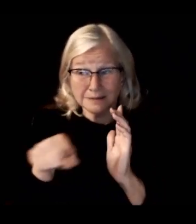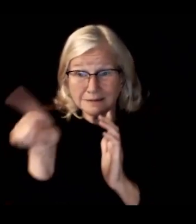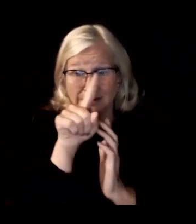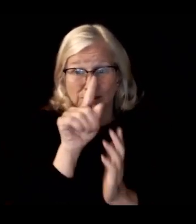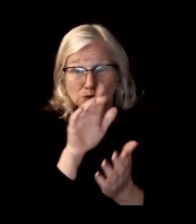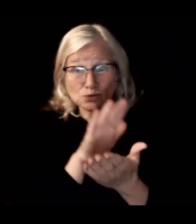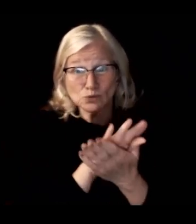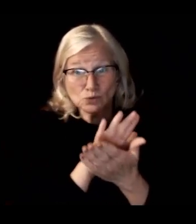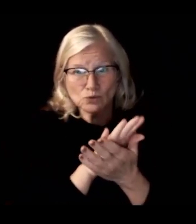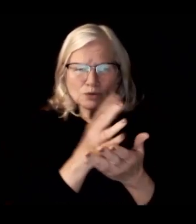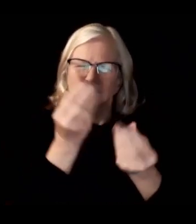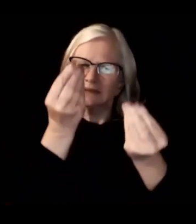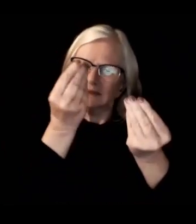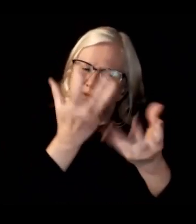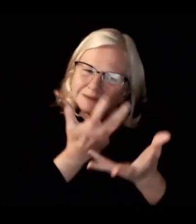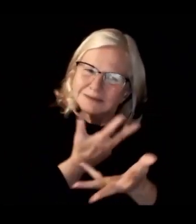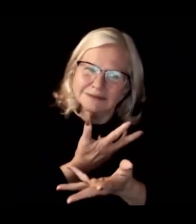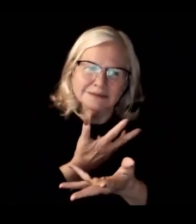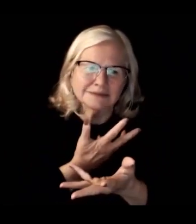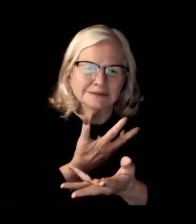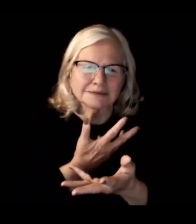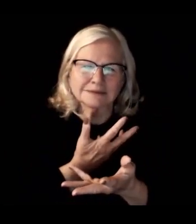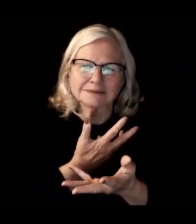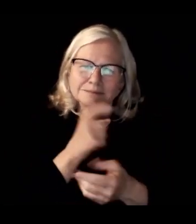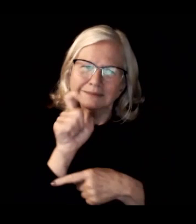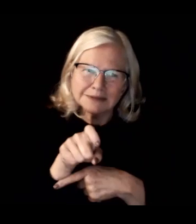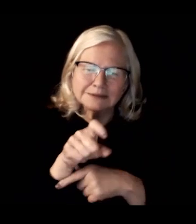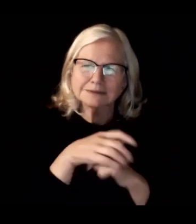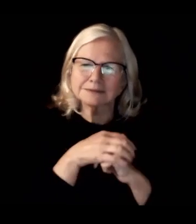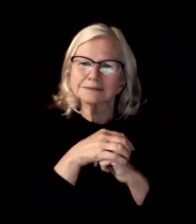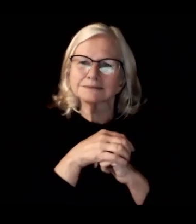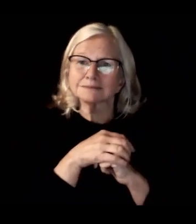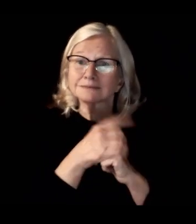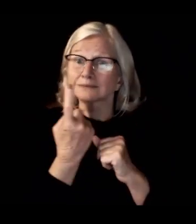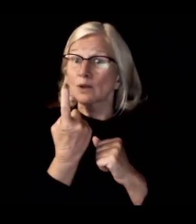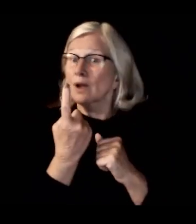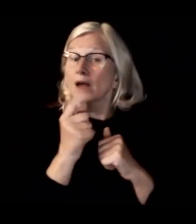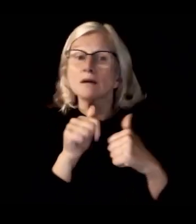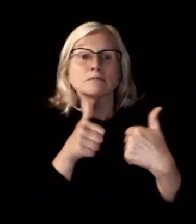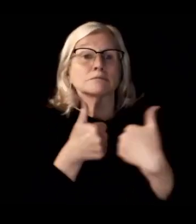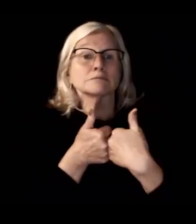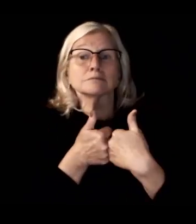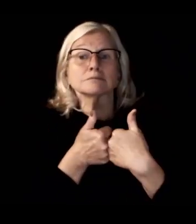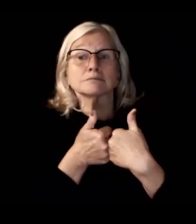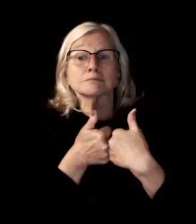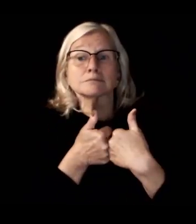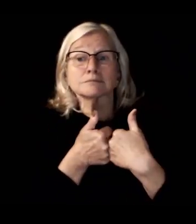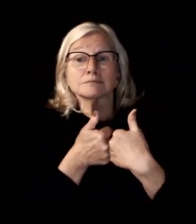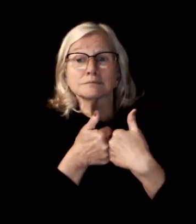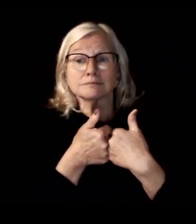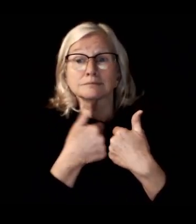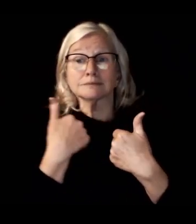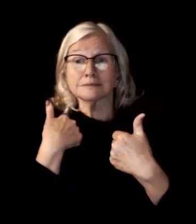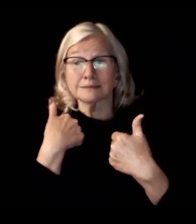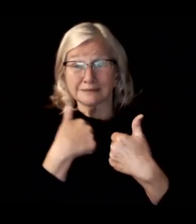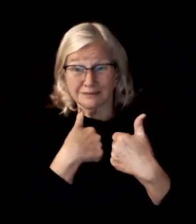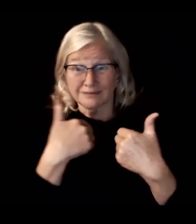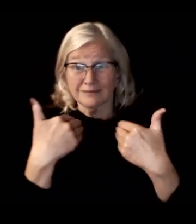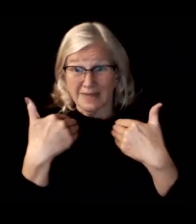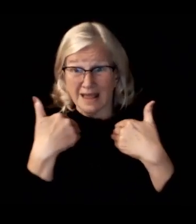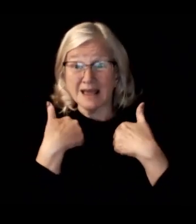their campuses. I think one of the challenges is that when we have reported cases that are associated